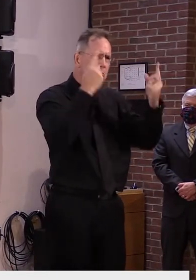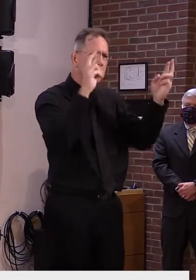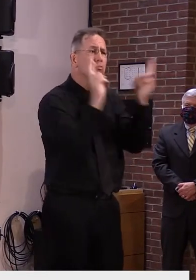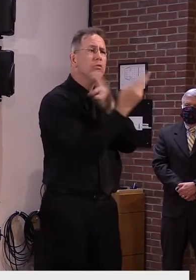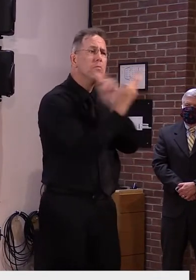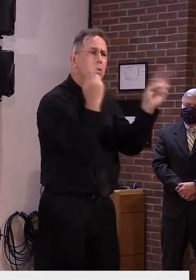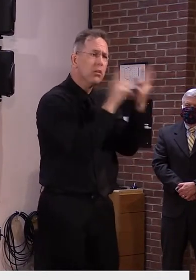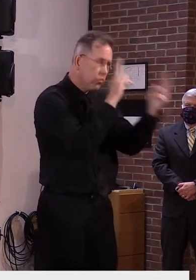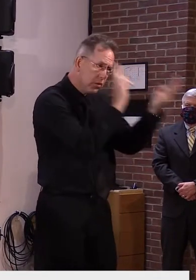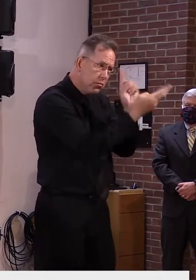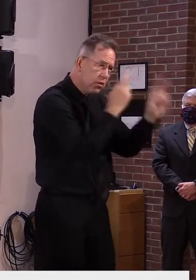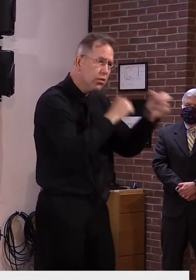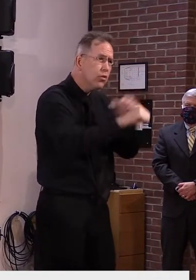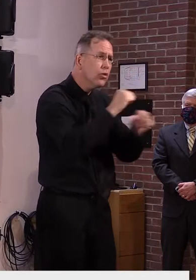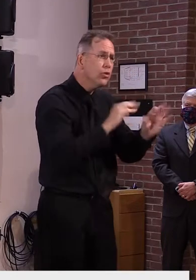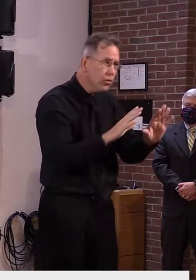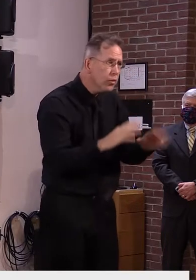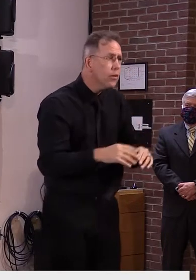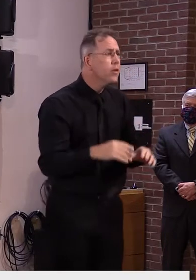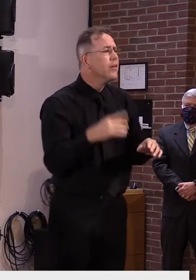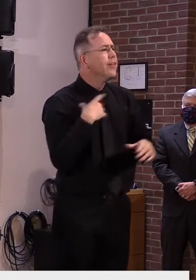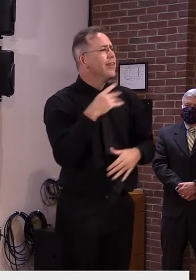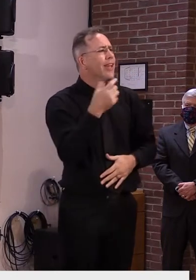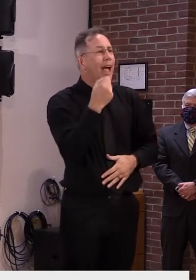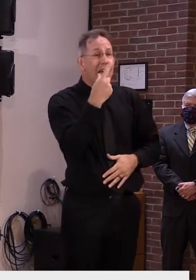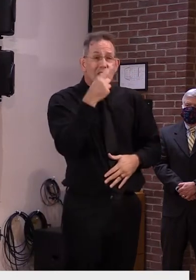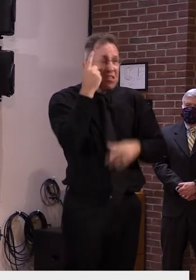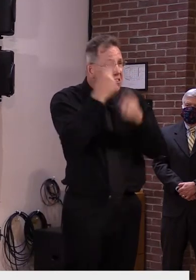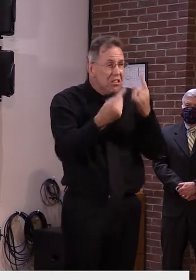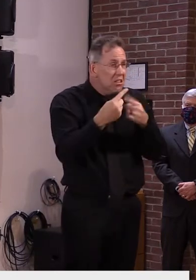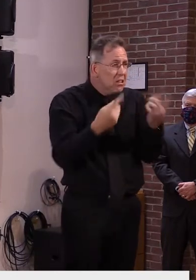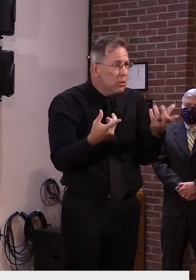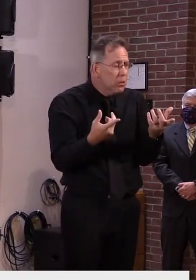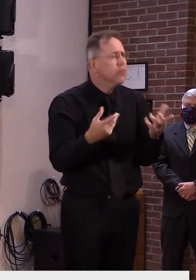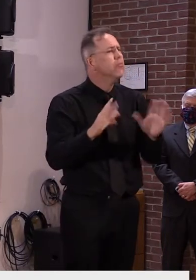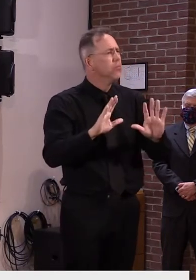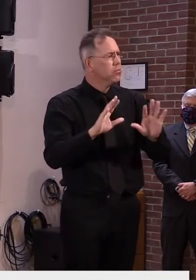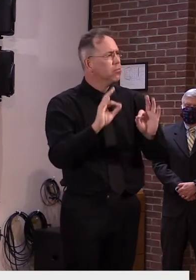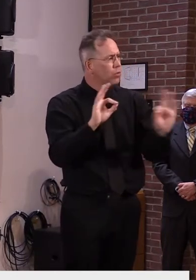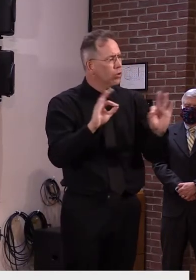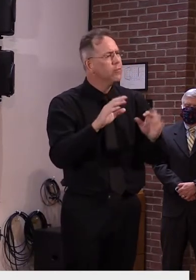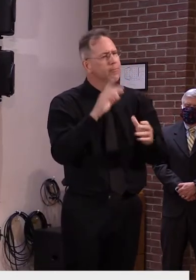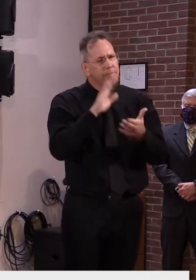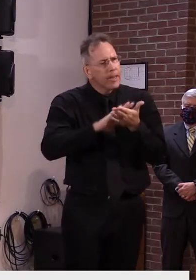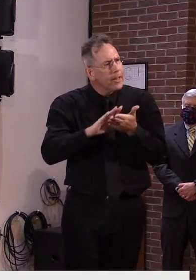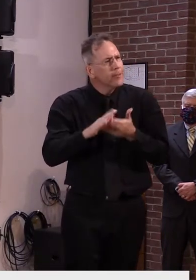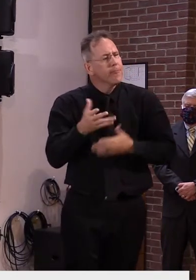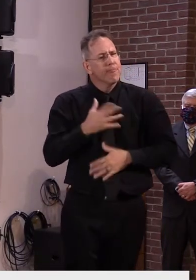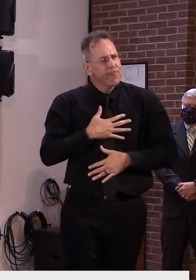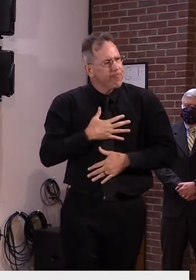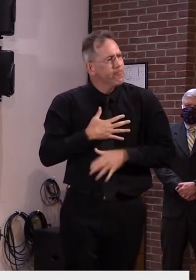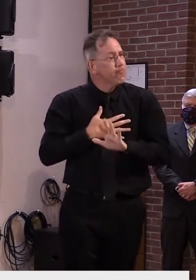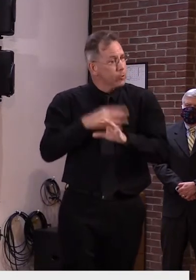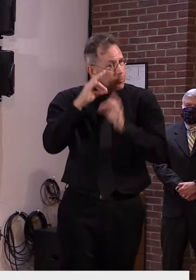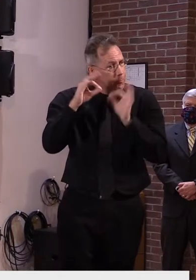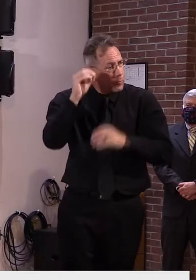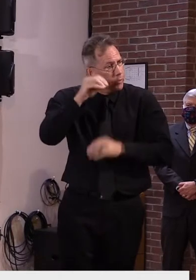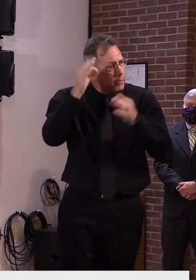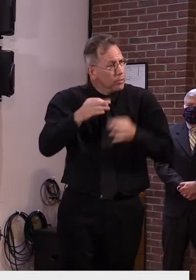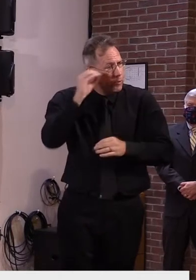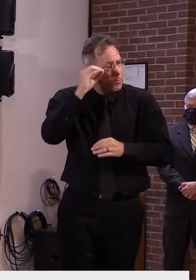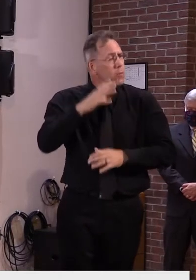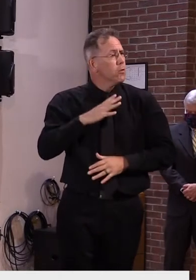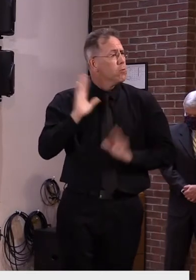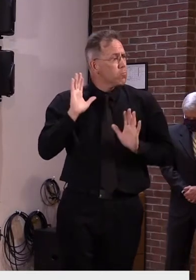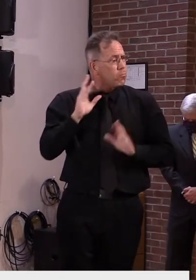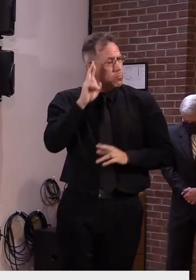if you can't set your differences aside, let's be kinder to each other. There's no doubt about it. These are unusual